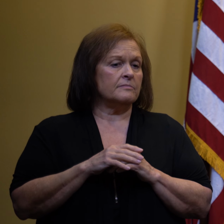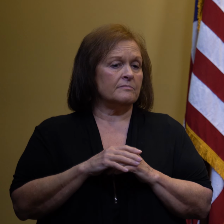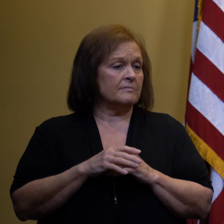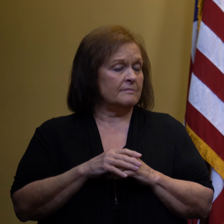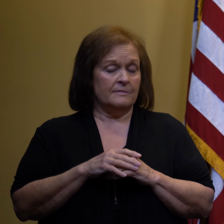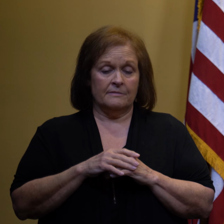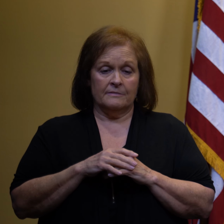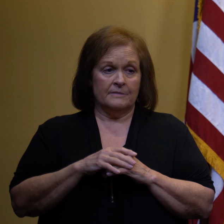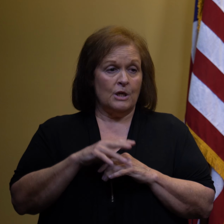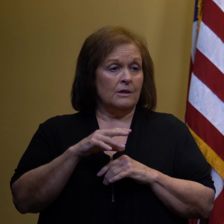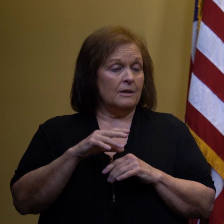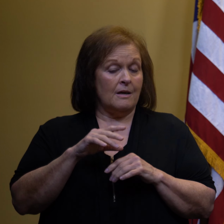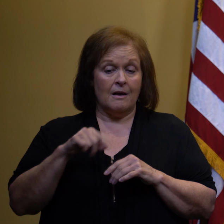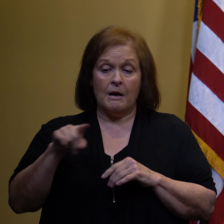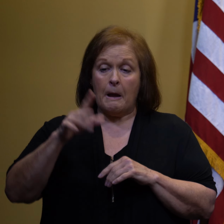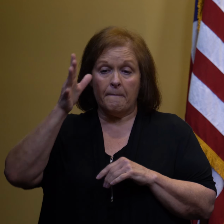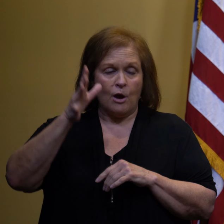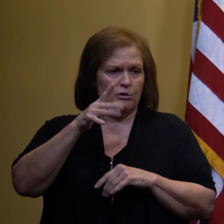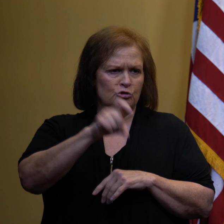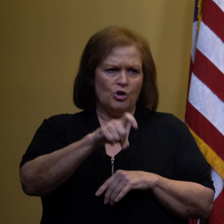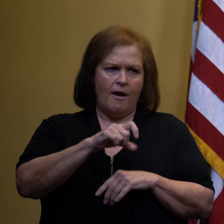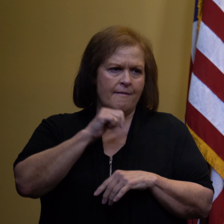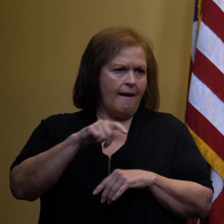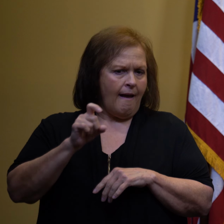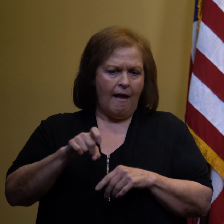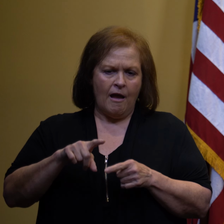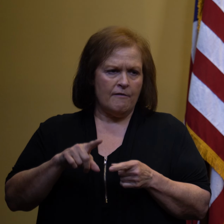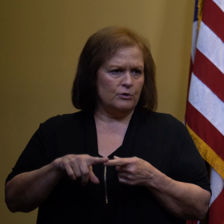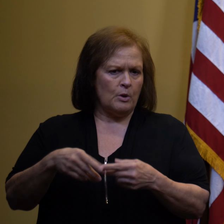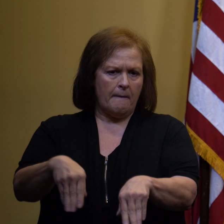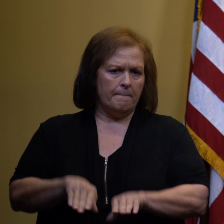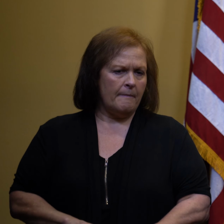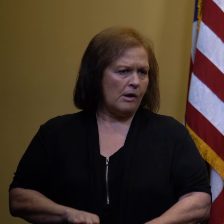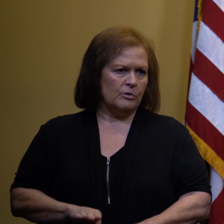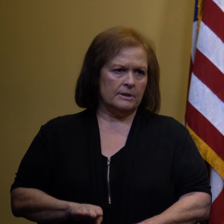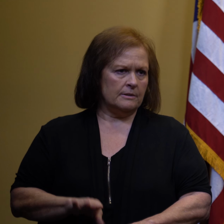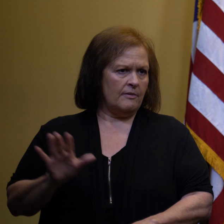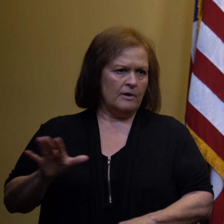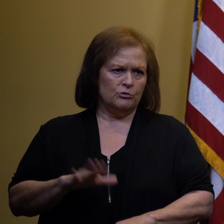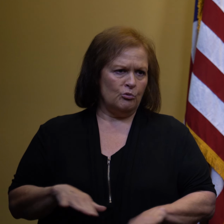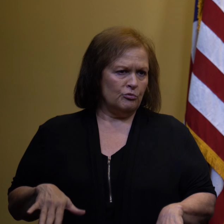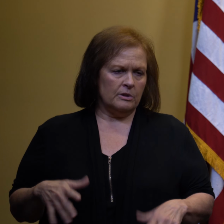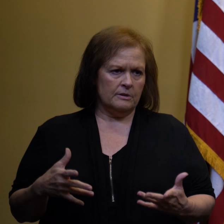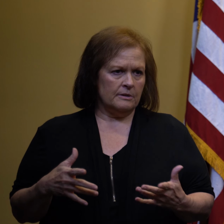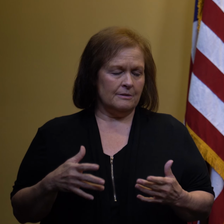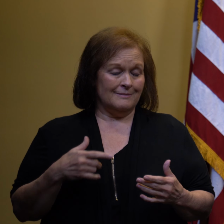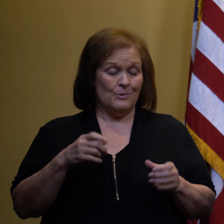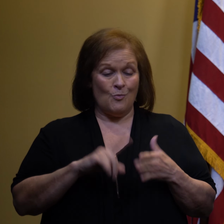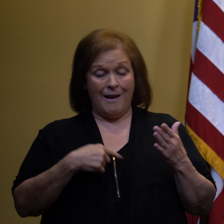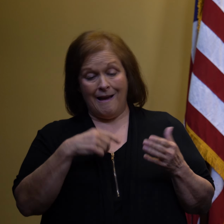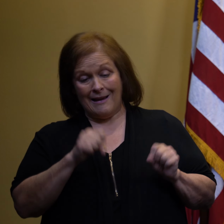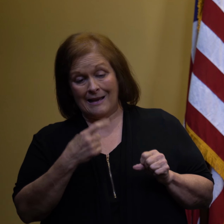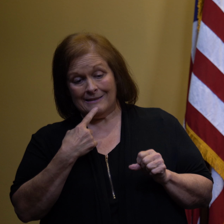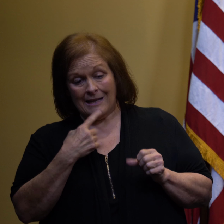No parent, right, should have to bury their child. But what I will say, and without giving any facts relative to